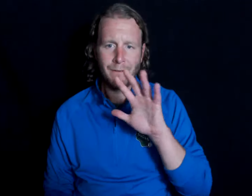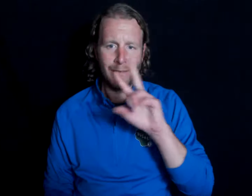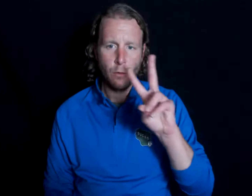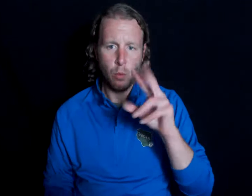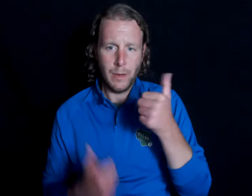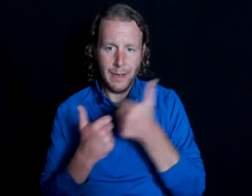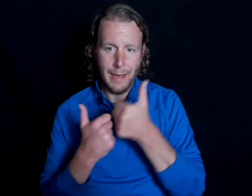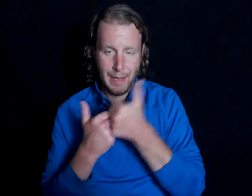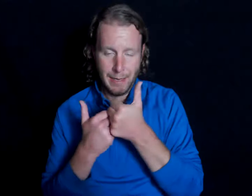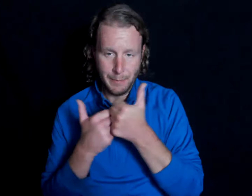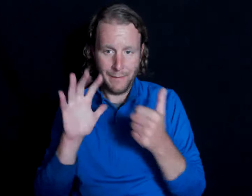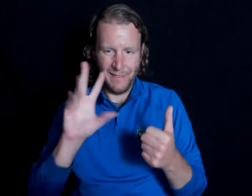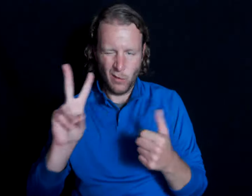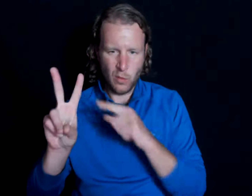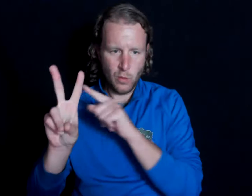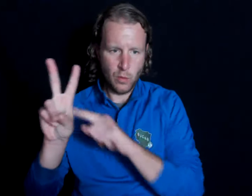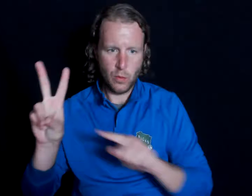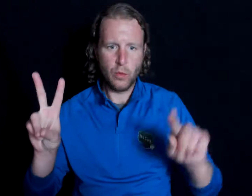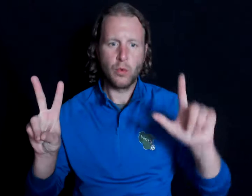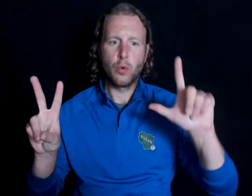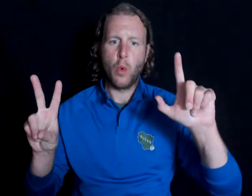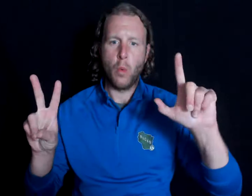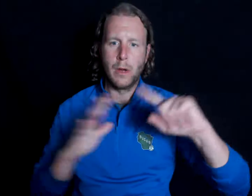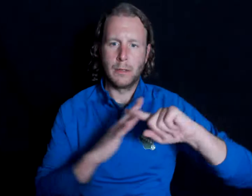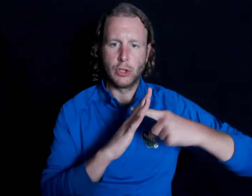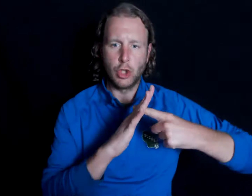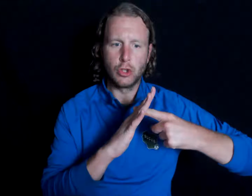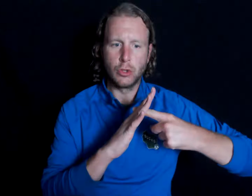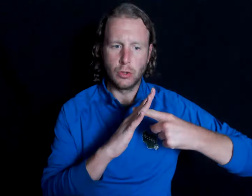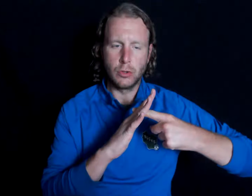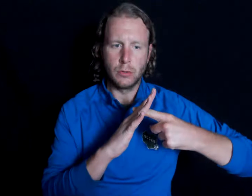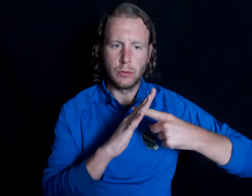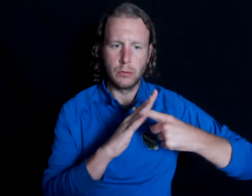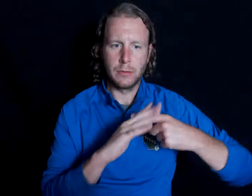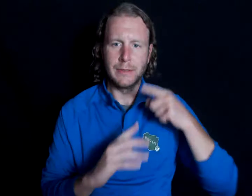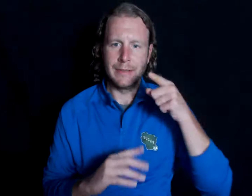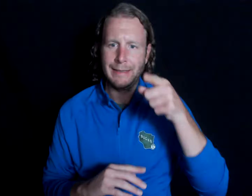year, scored in double figures 8 different times.